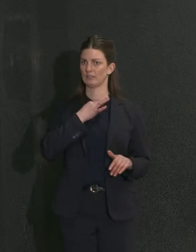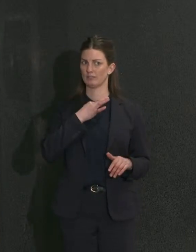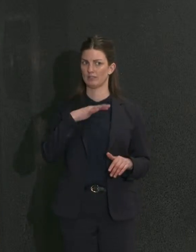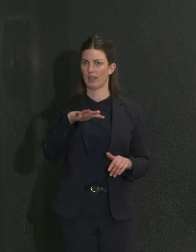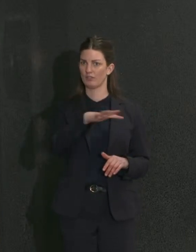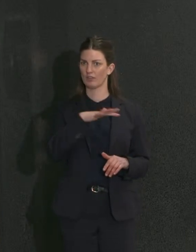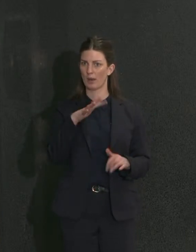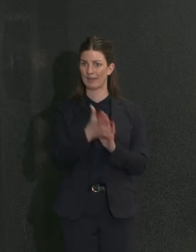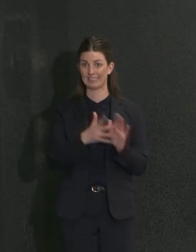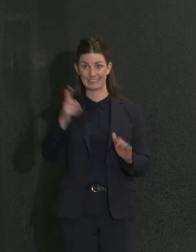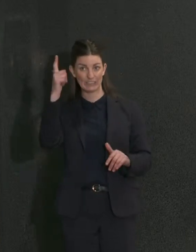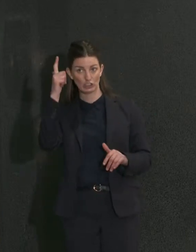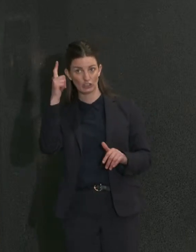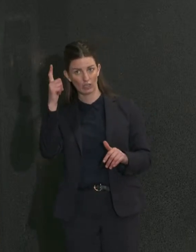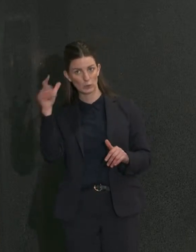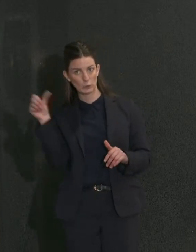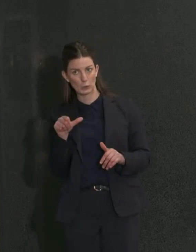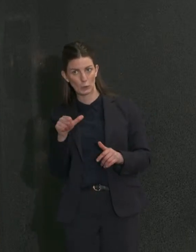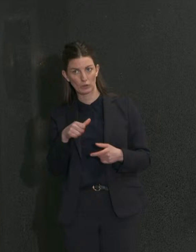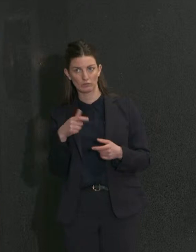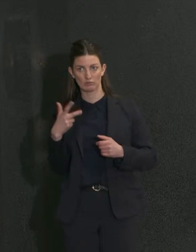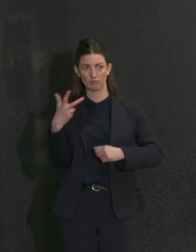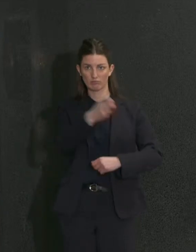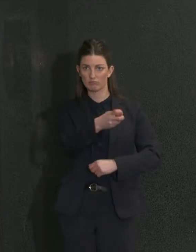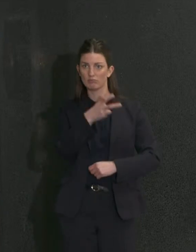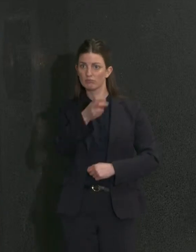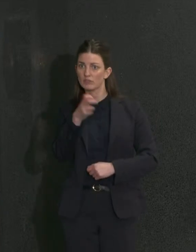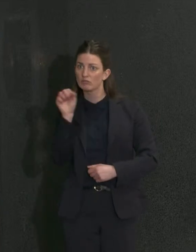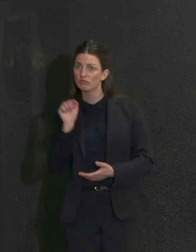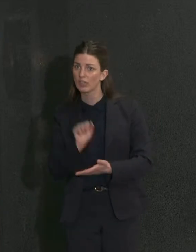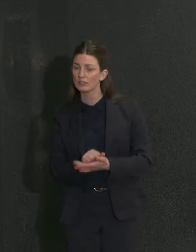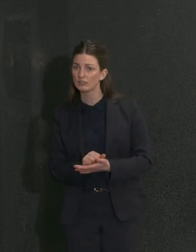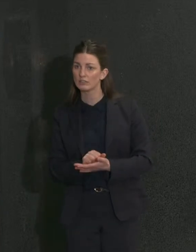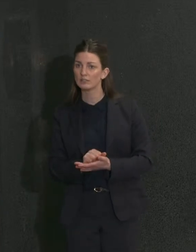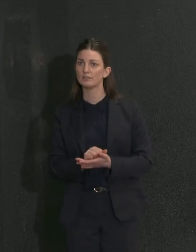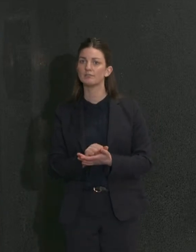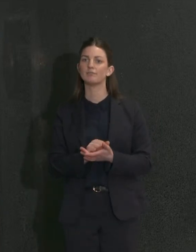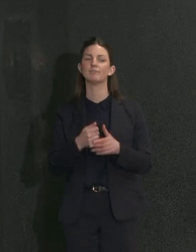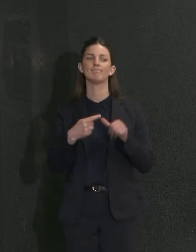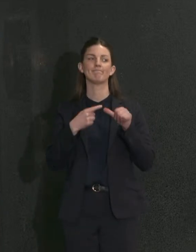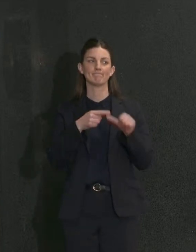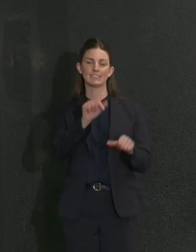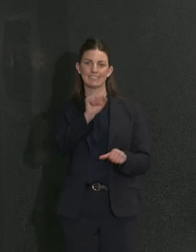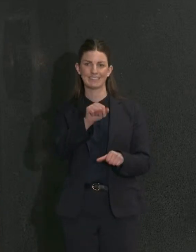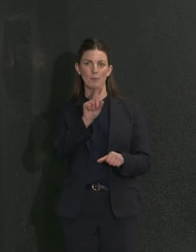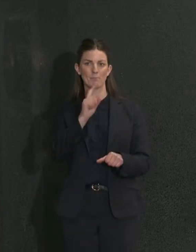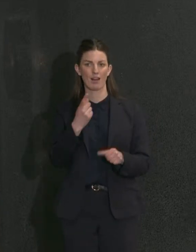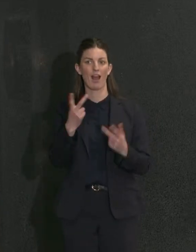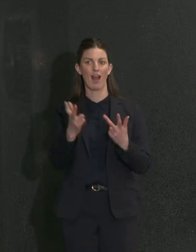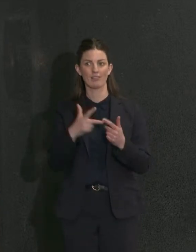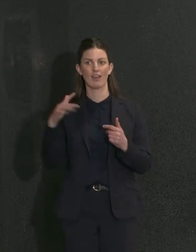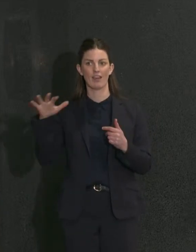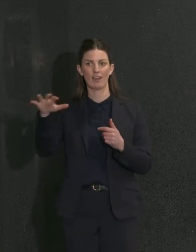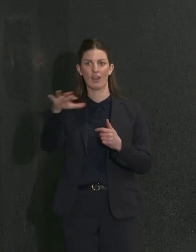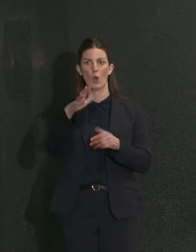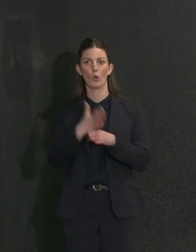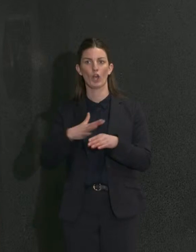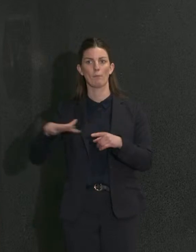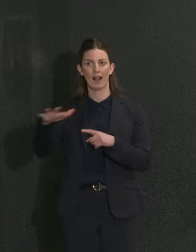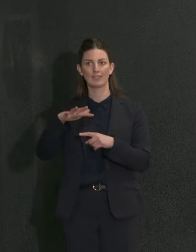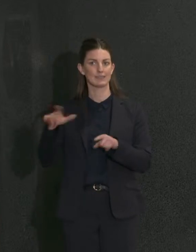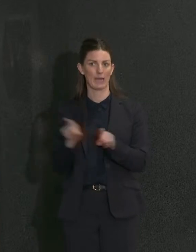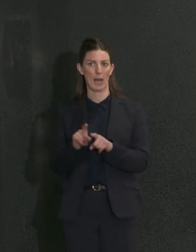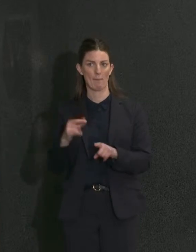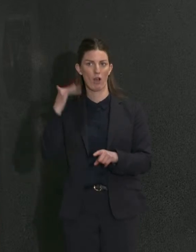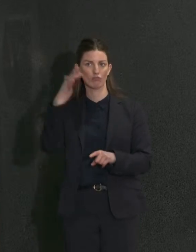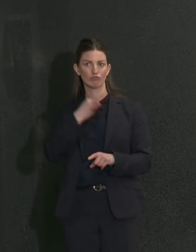allocation be going to teachers? And I wish it were the only vulnerable setting. There are many vulnerable settings. That's part of our challenge. And